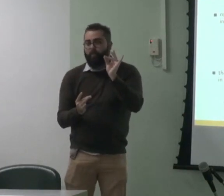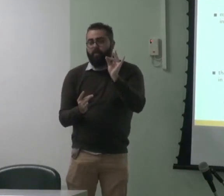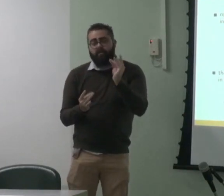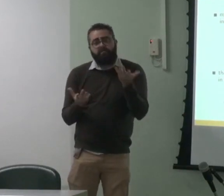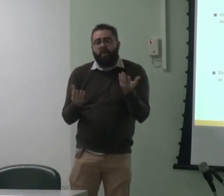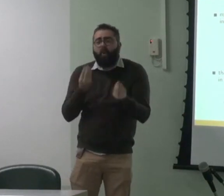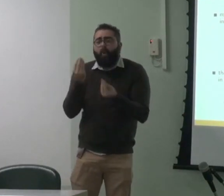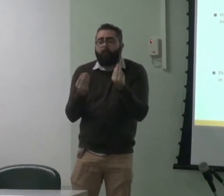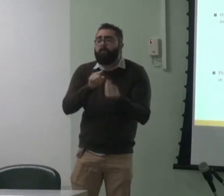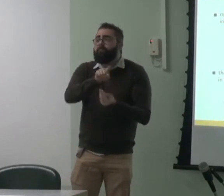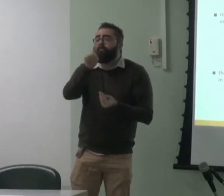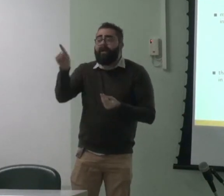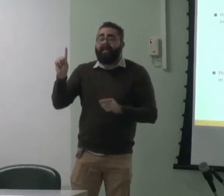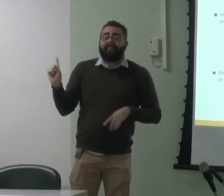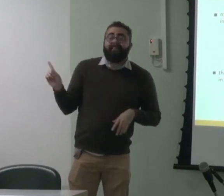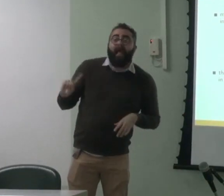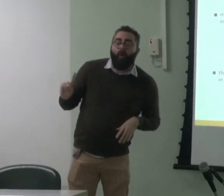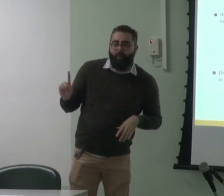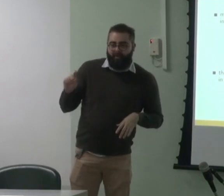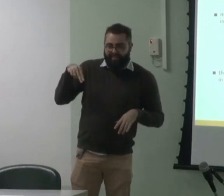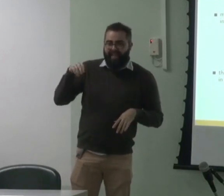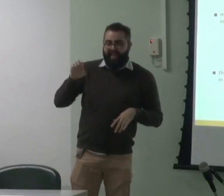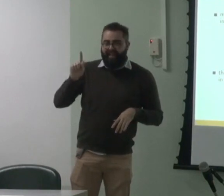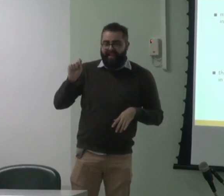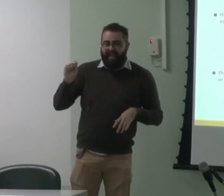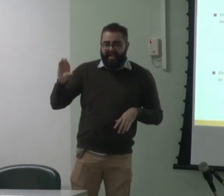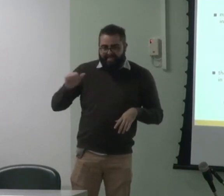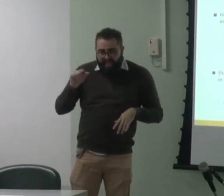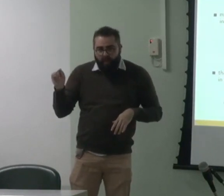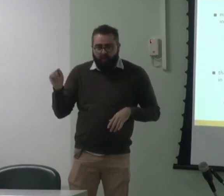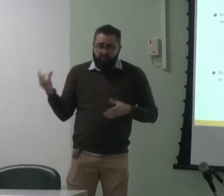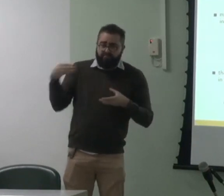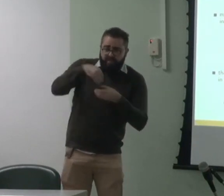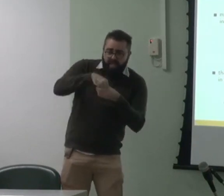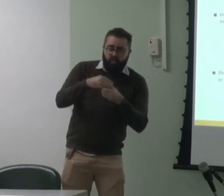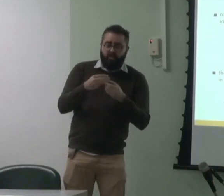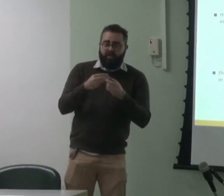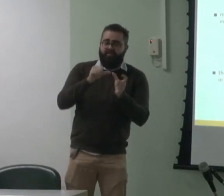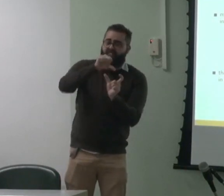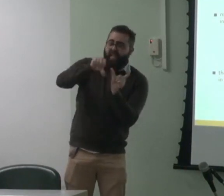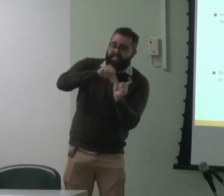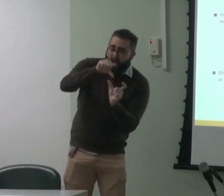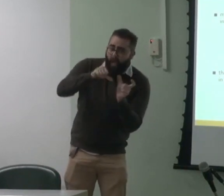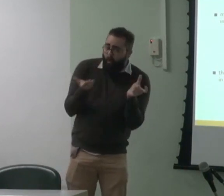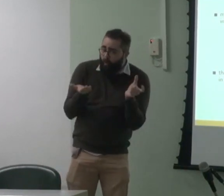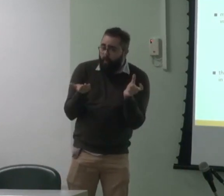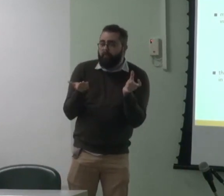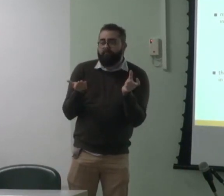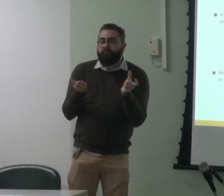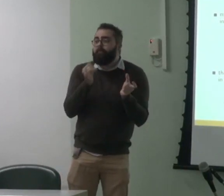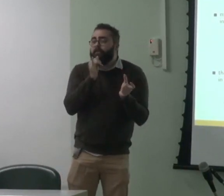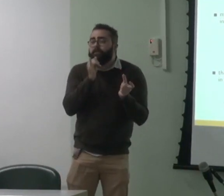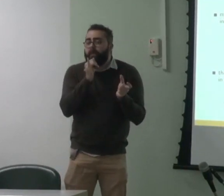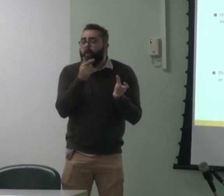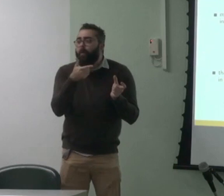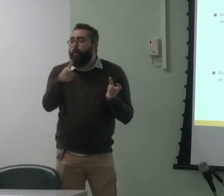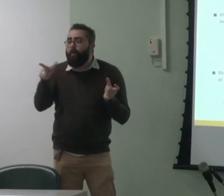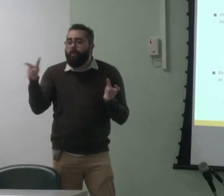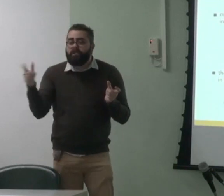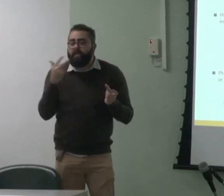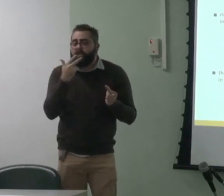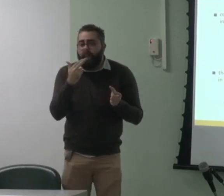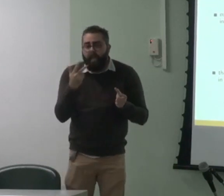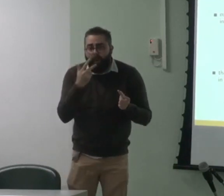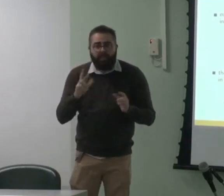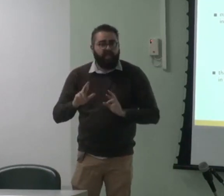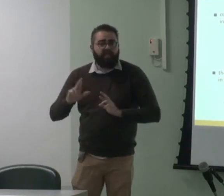negated forms are considered to be word forms, to be inflected forms of a lemma, while in other languages, in other descriptive traditions, we